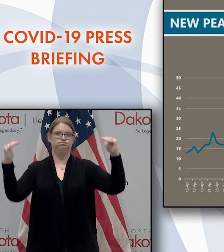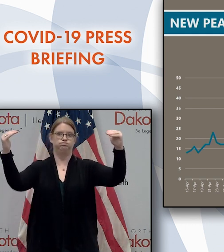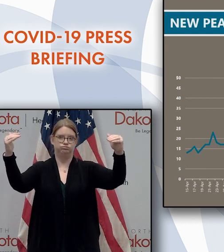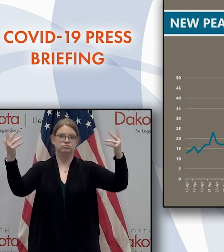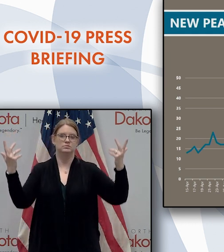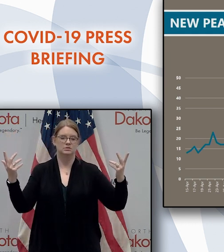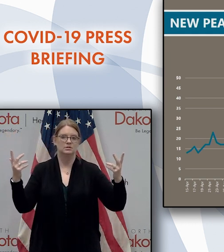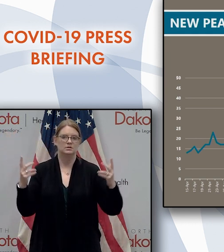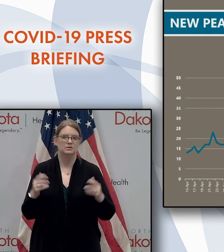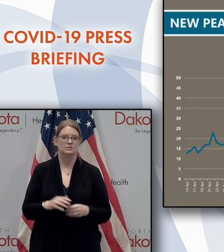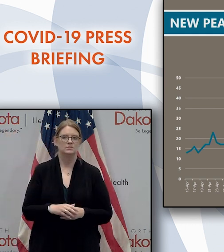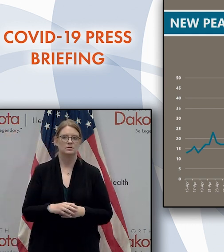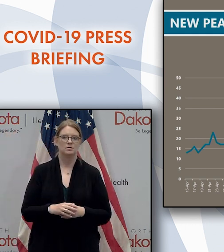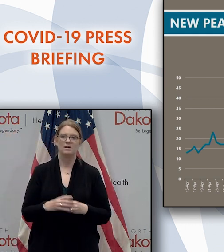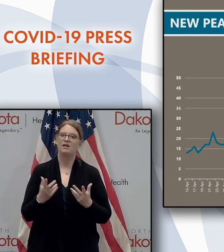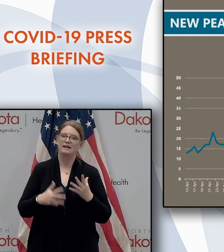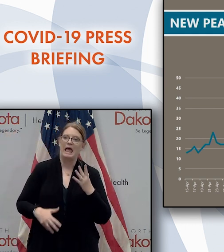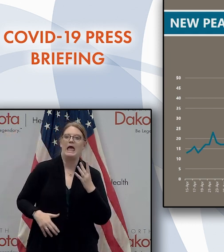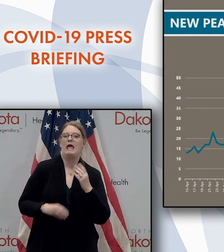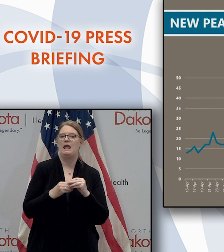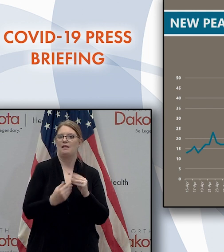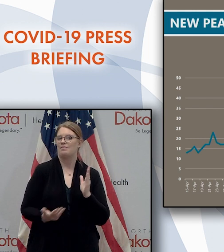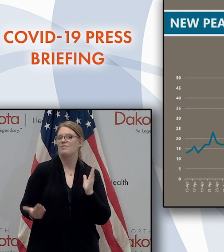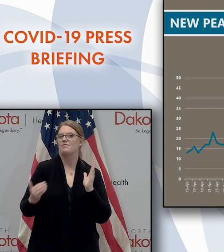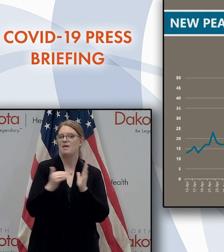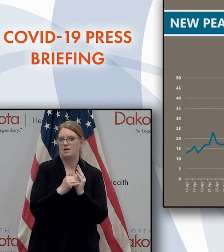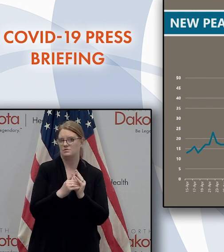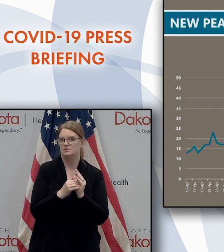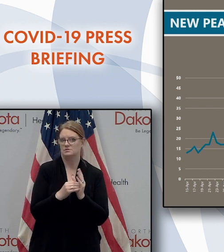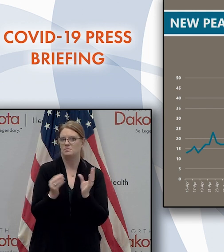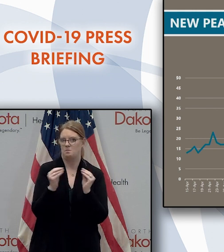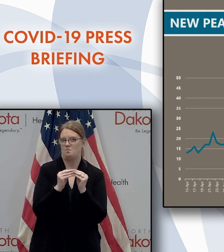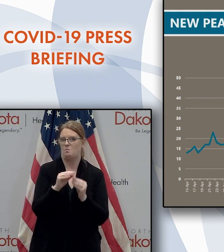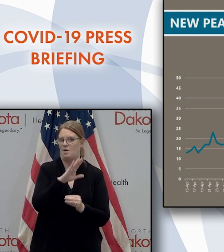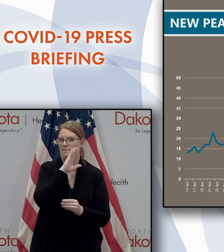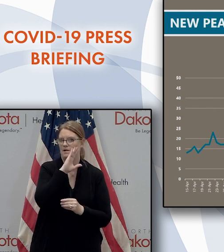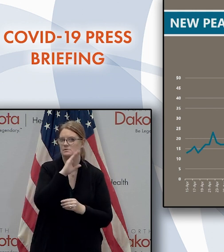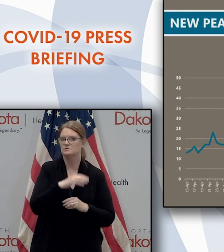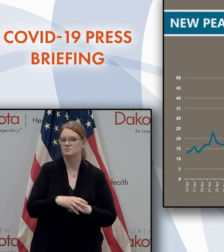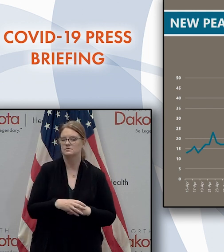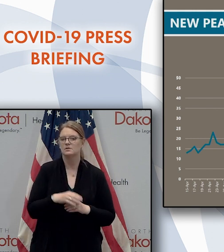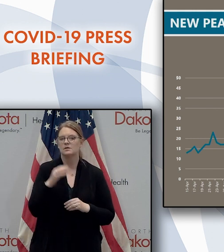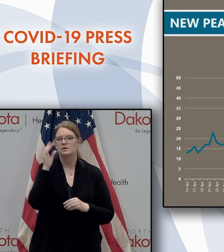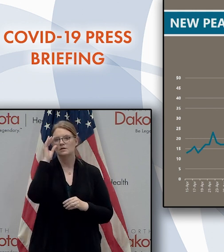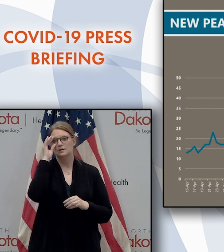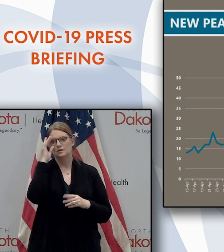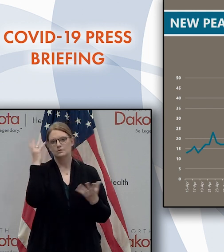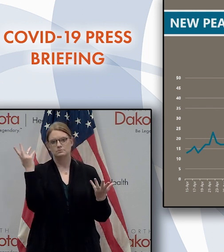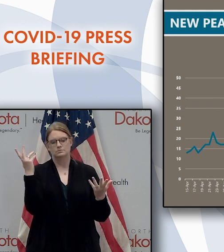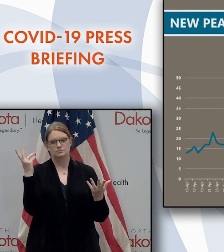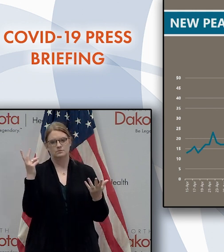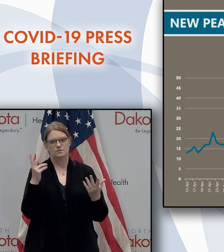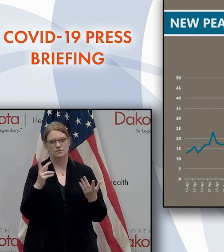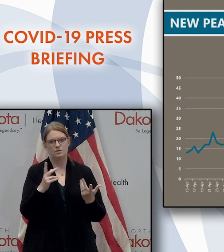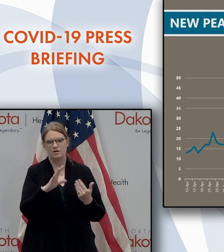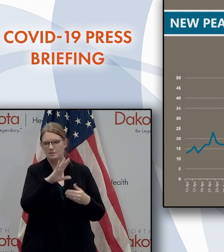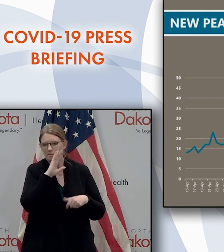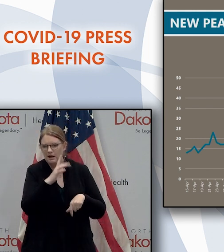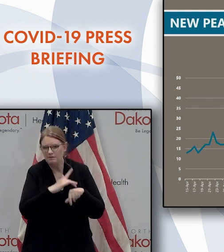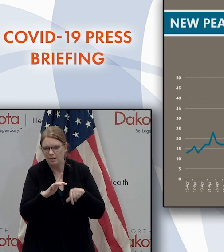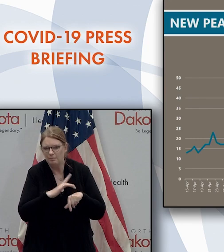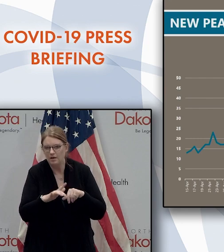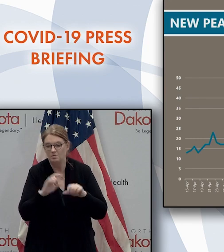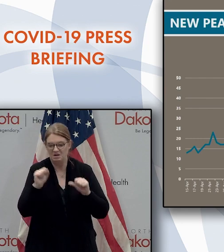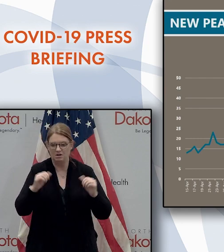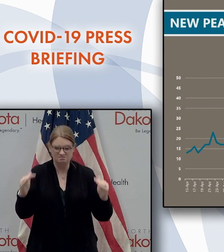up to thousands of more beds than what we have right now in the overall general bed capacity. And